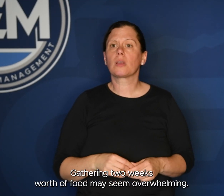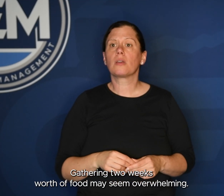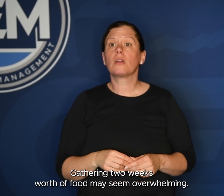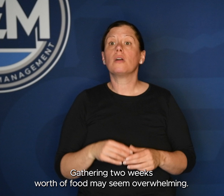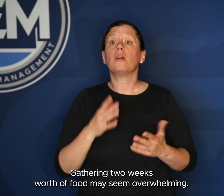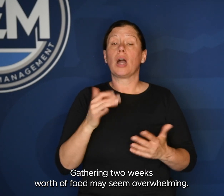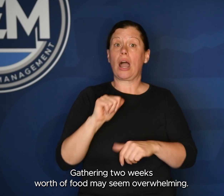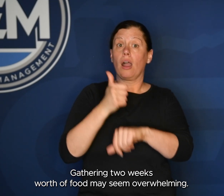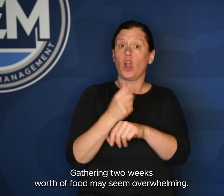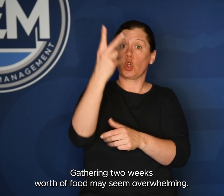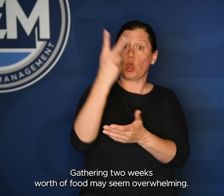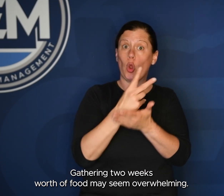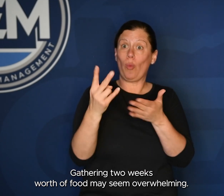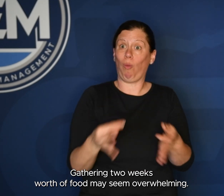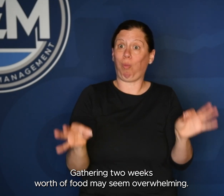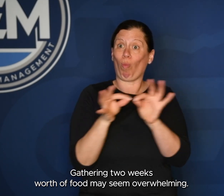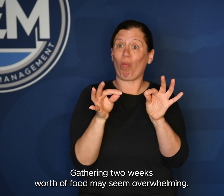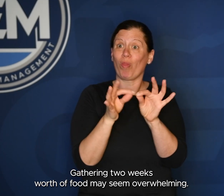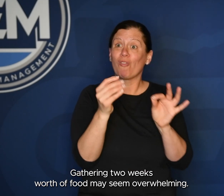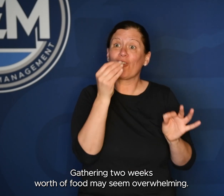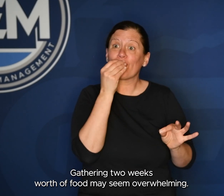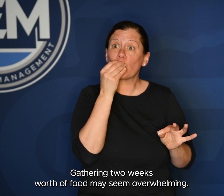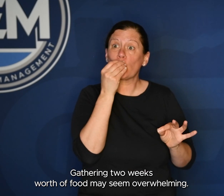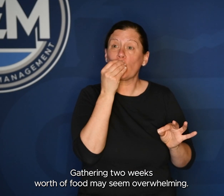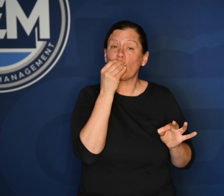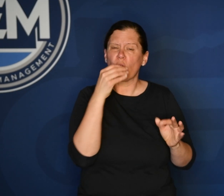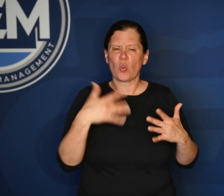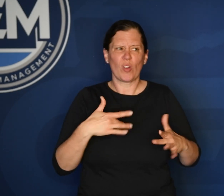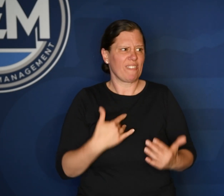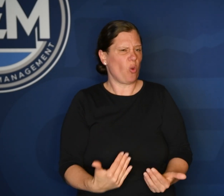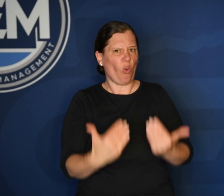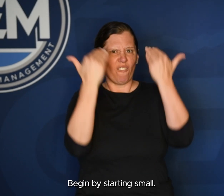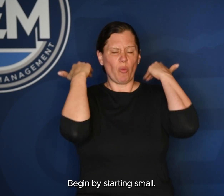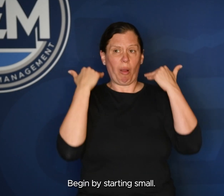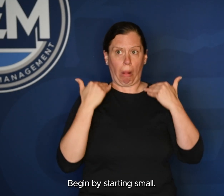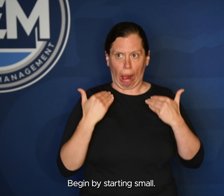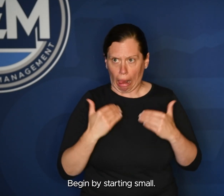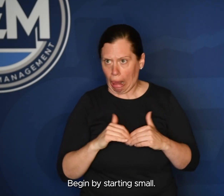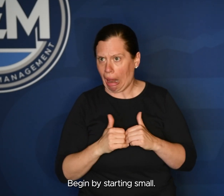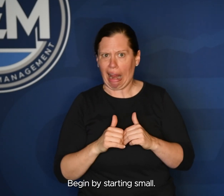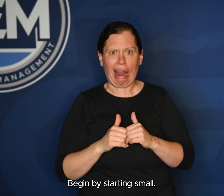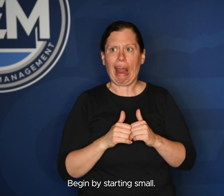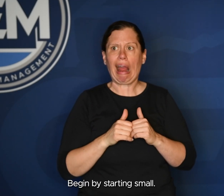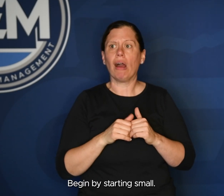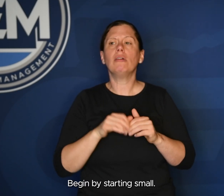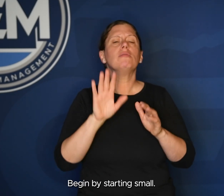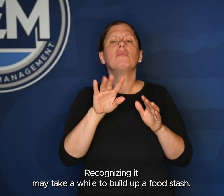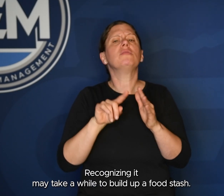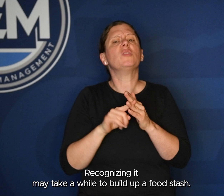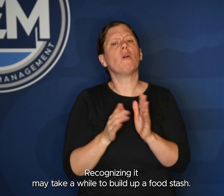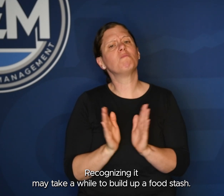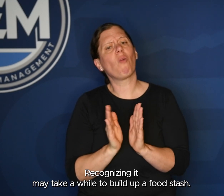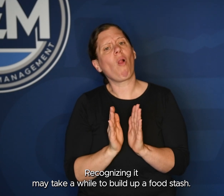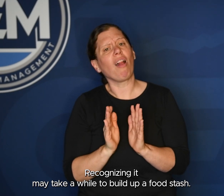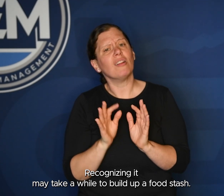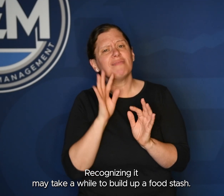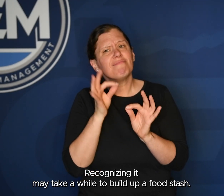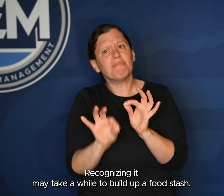Gathering 2 weeks' worth of food may seem overwhelming. Begin by starting small, recognizing it may take a while